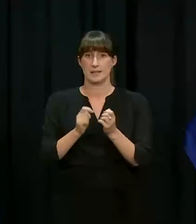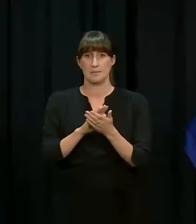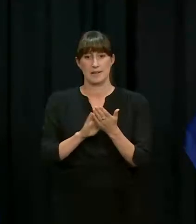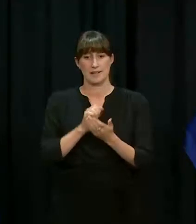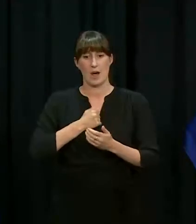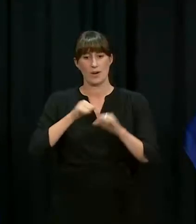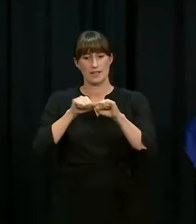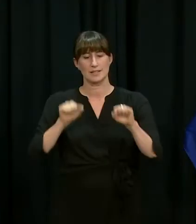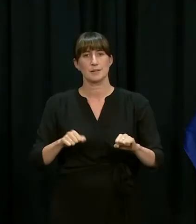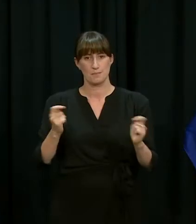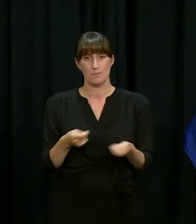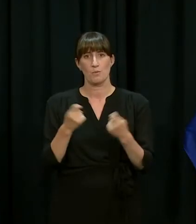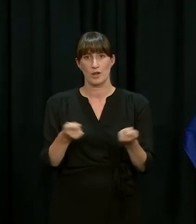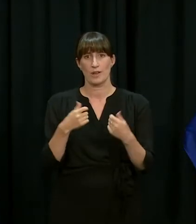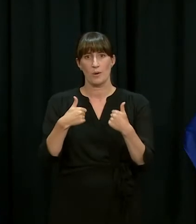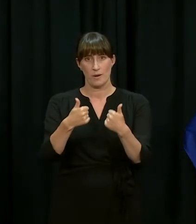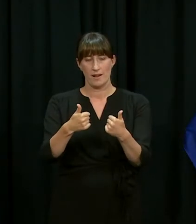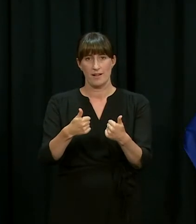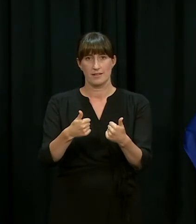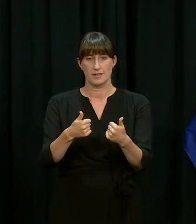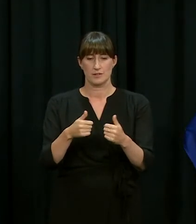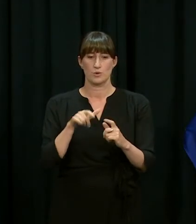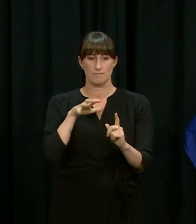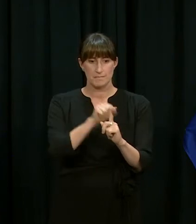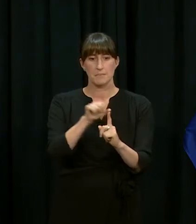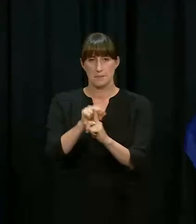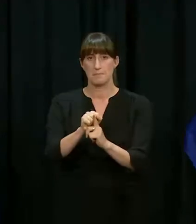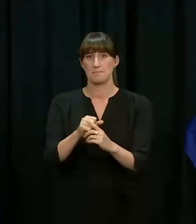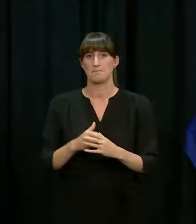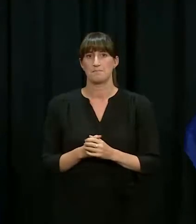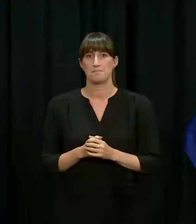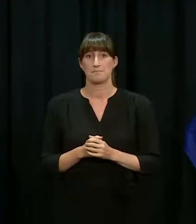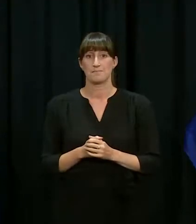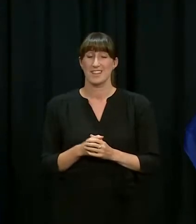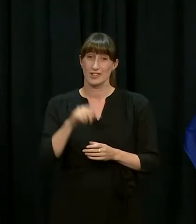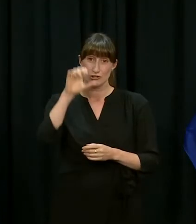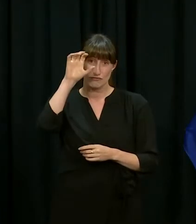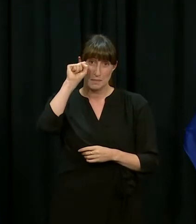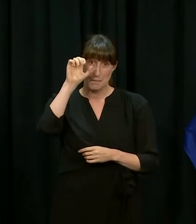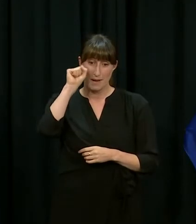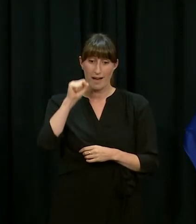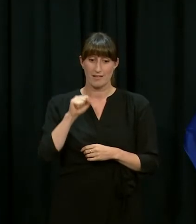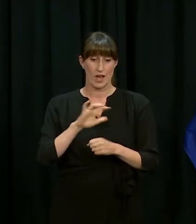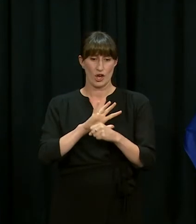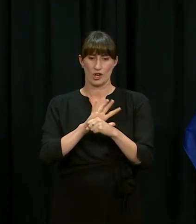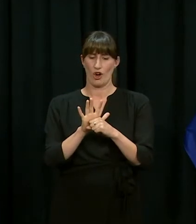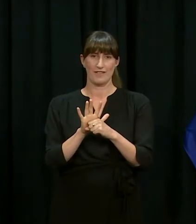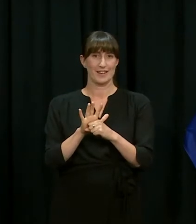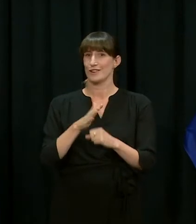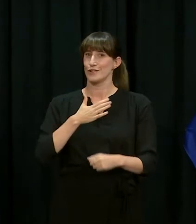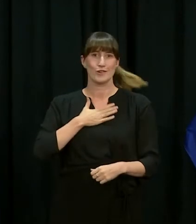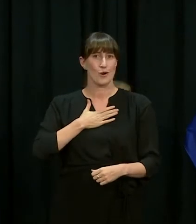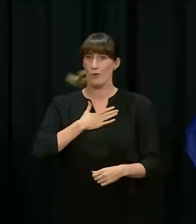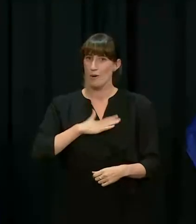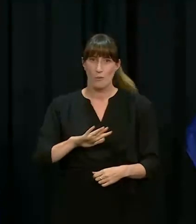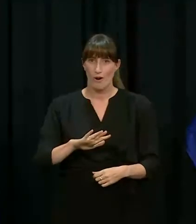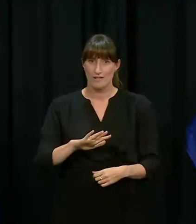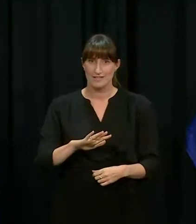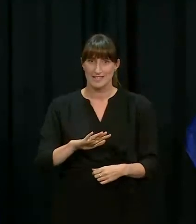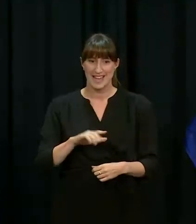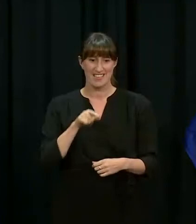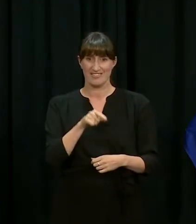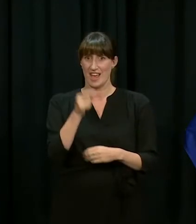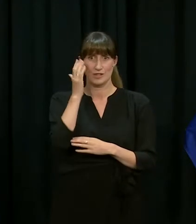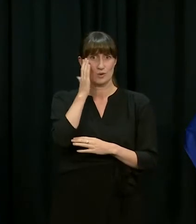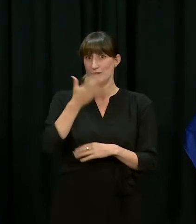have and identify these cases. Just a reminder, of course, COVID-19 is an unwanted visitor. No one at the high school invited it in,